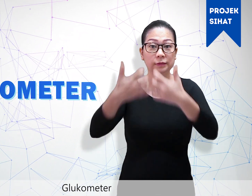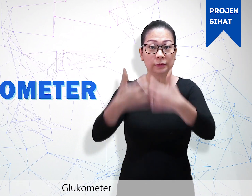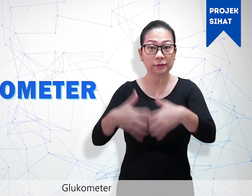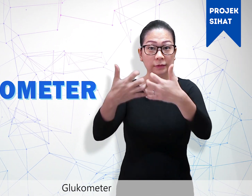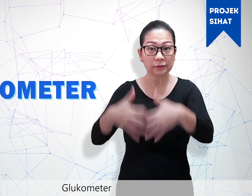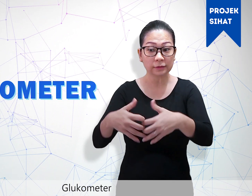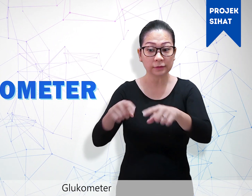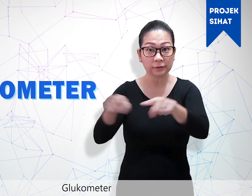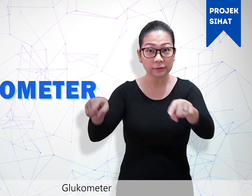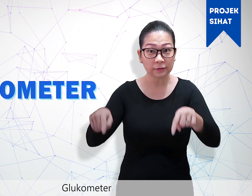glucometer,